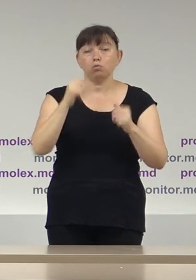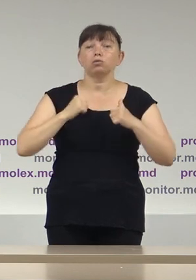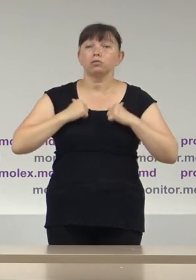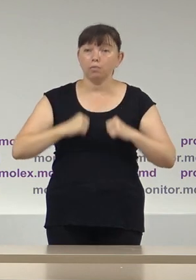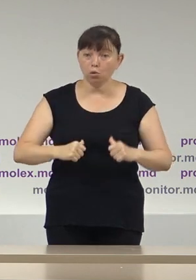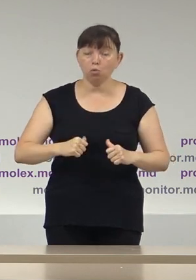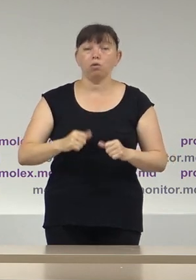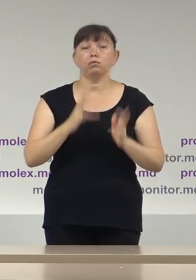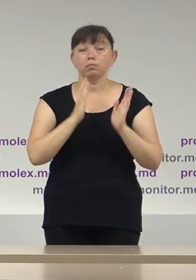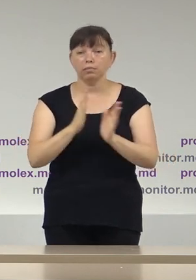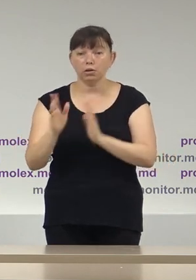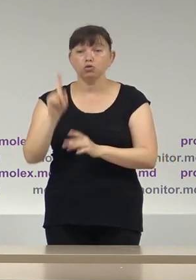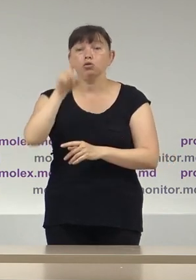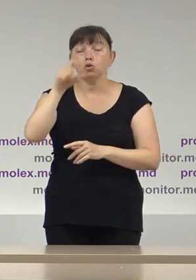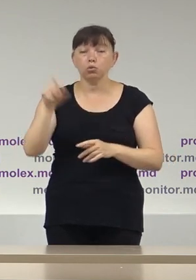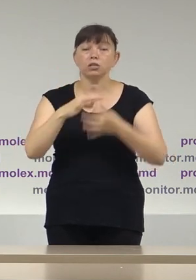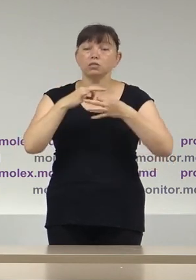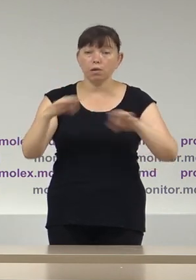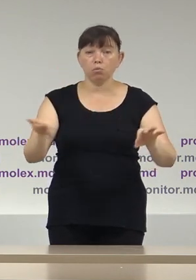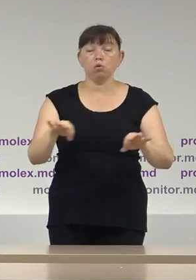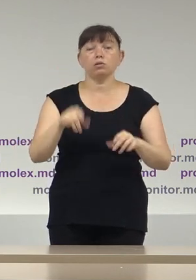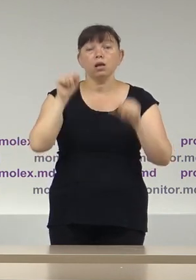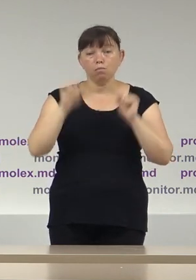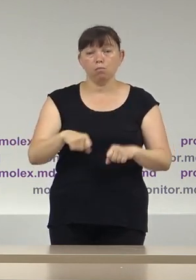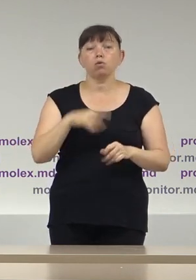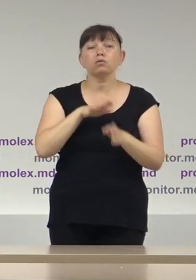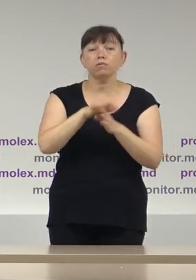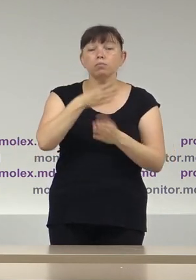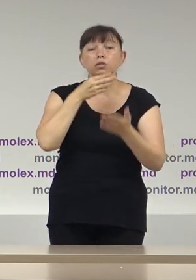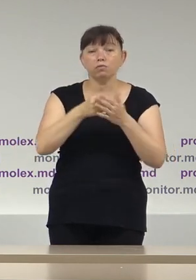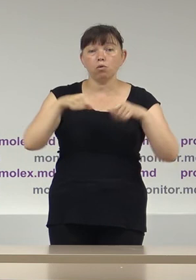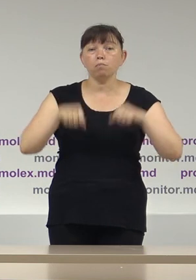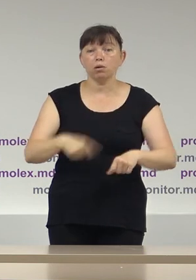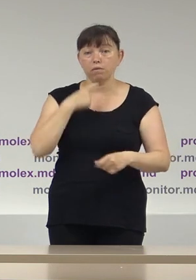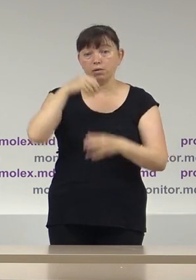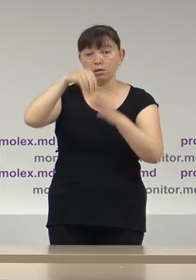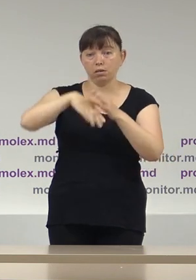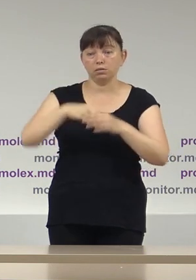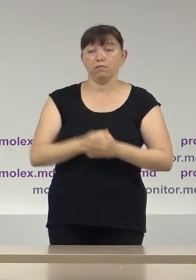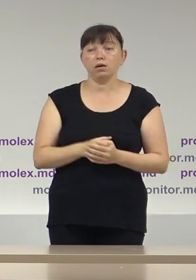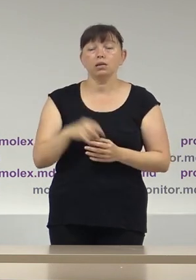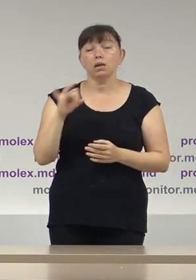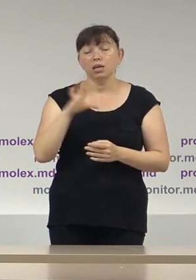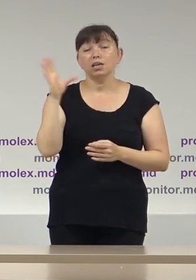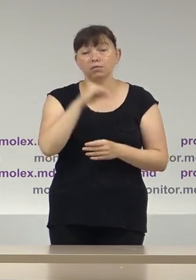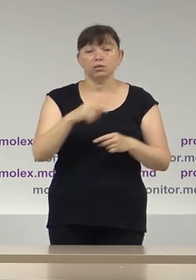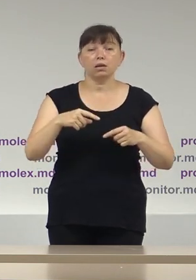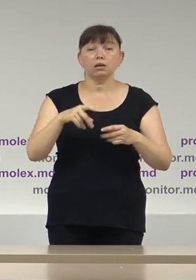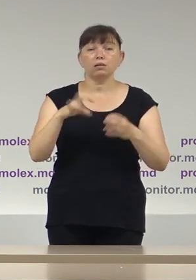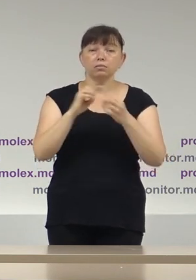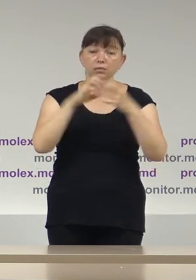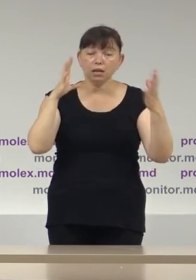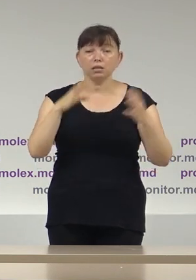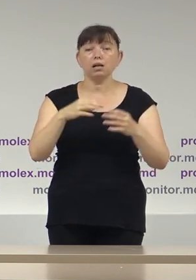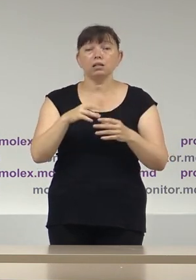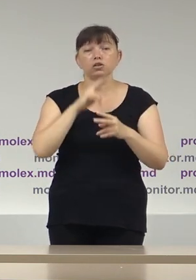I hope very much we'll have a calm day when citizens will be able to freely exercise their right to